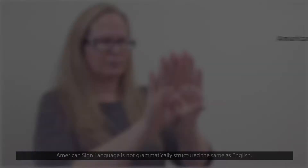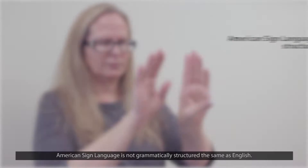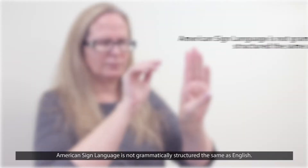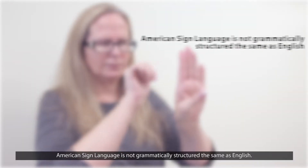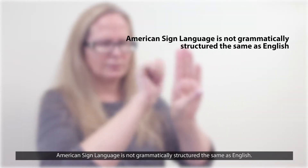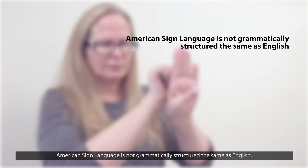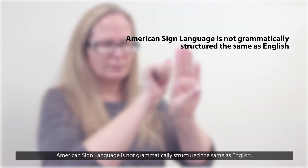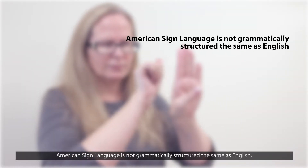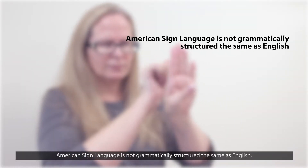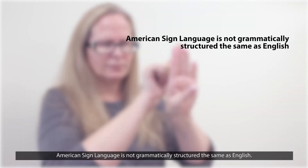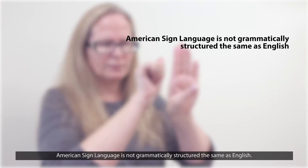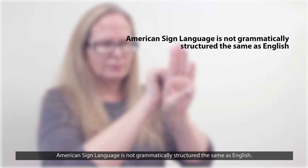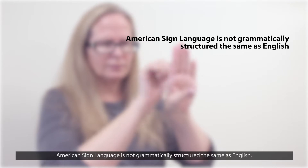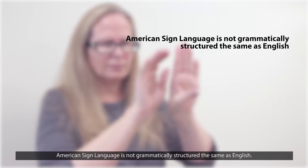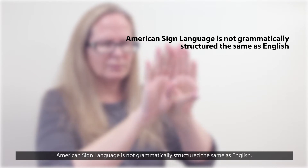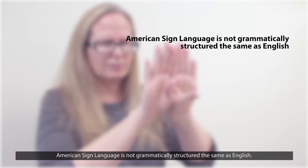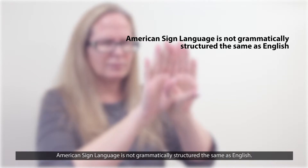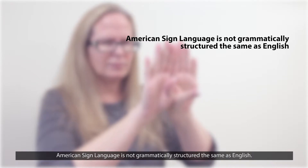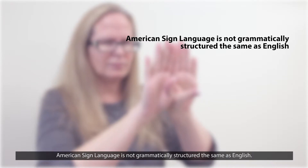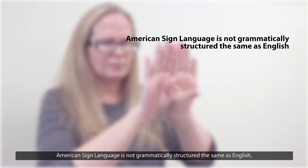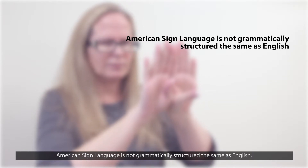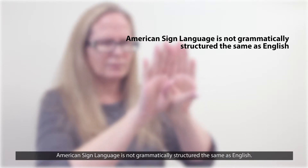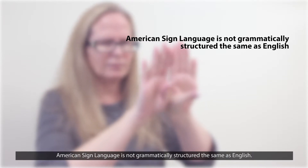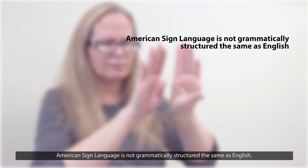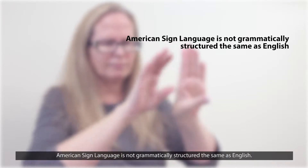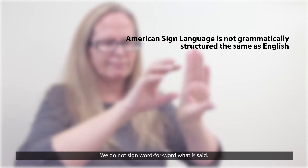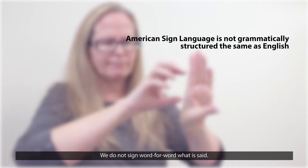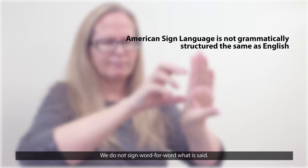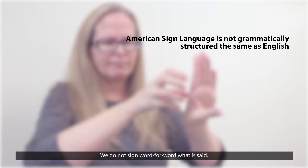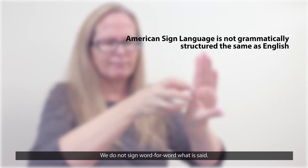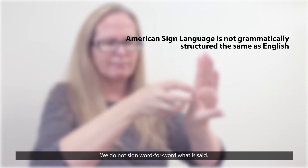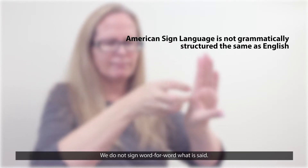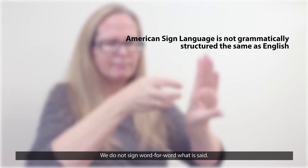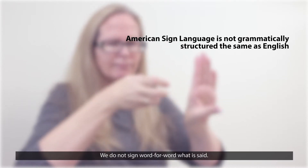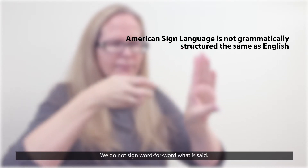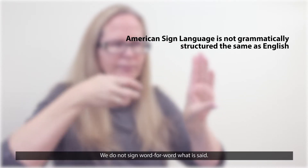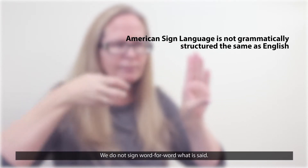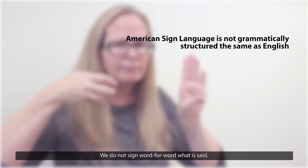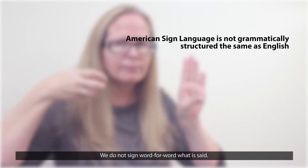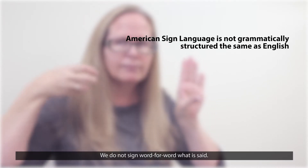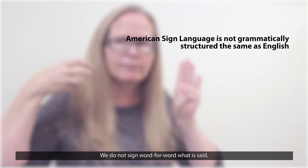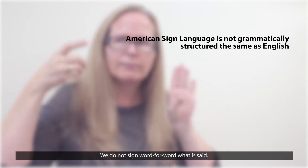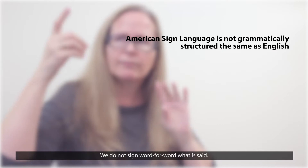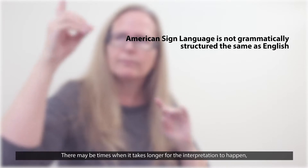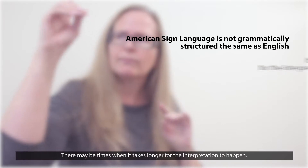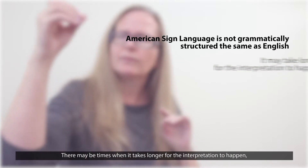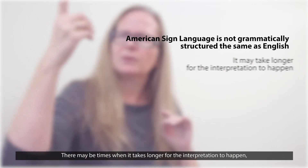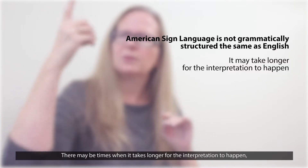American Sign Language is not grammatically structured the same as English. We do not sign word for word what is said. There may be times